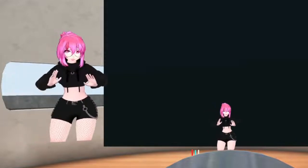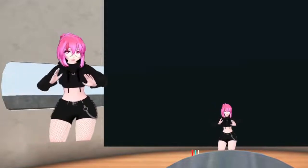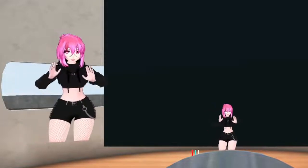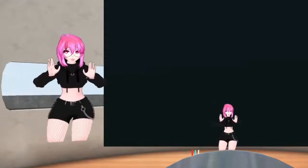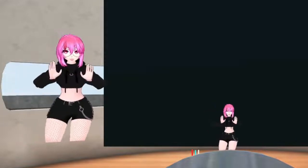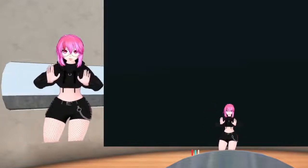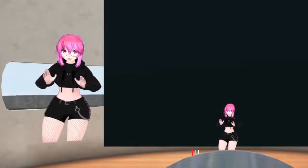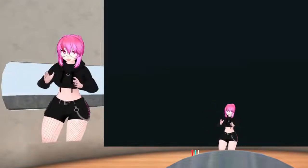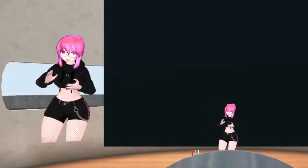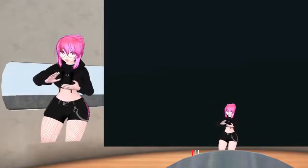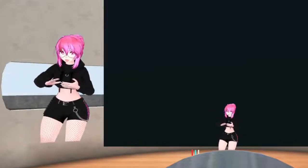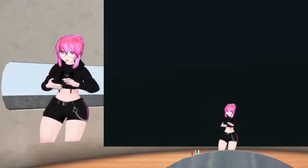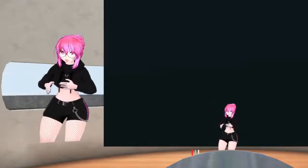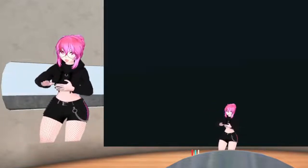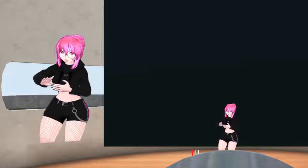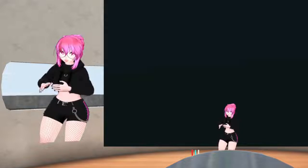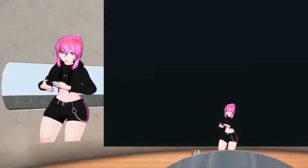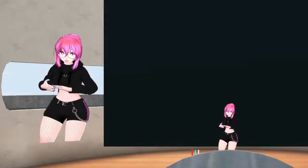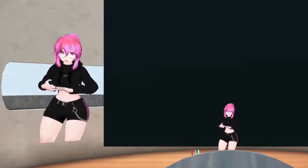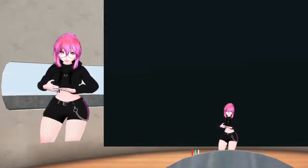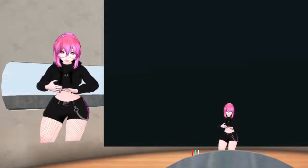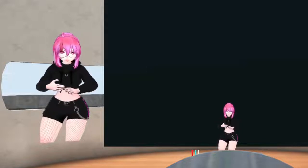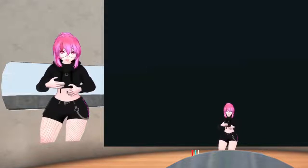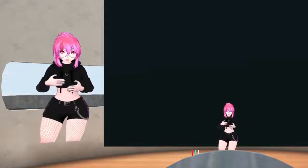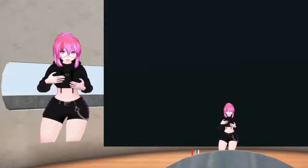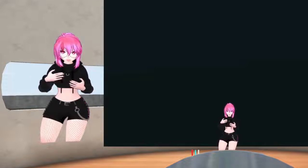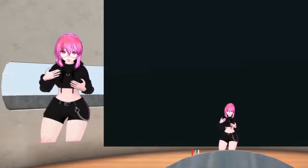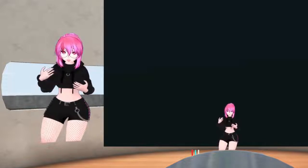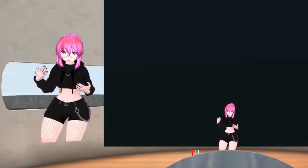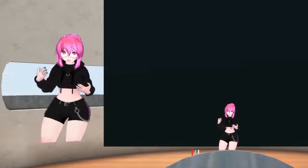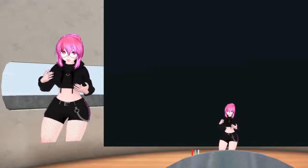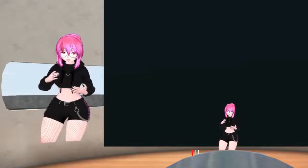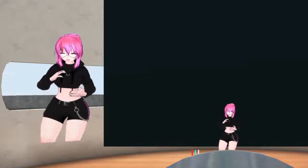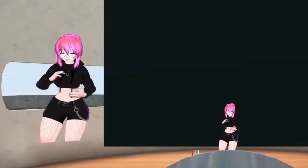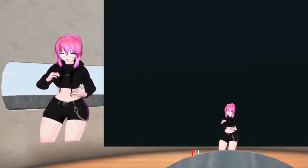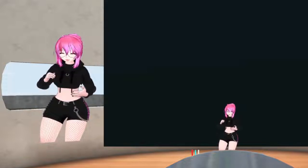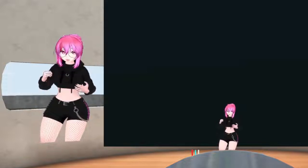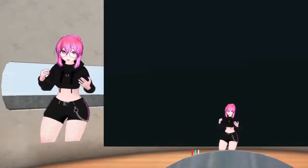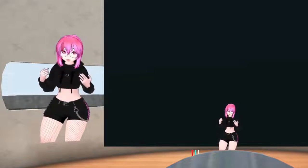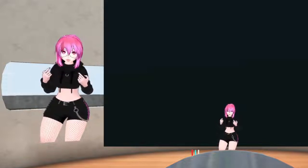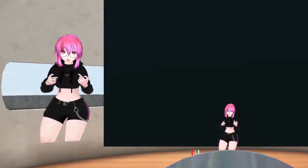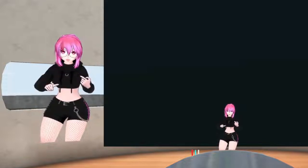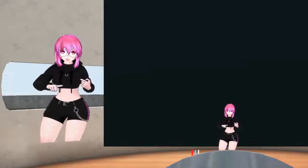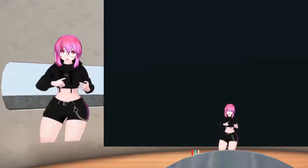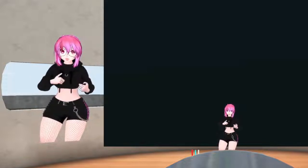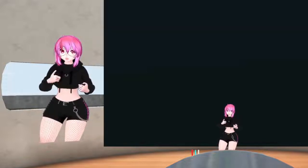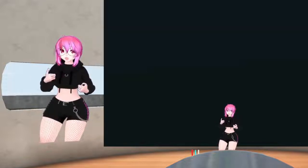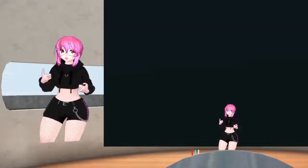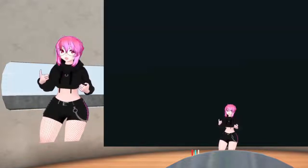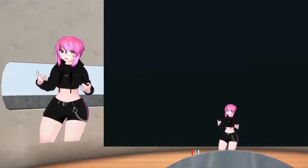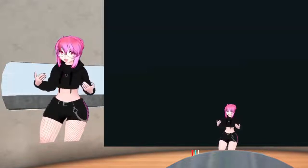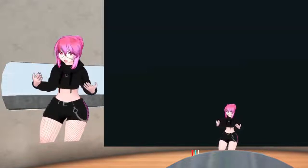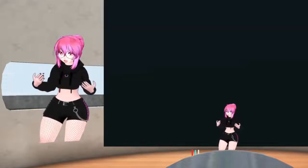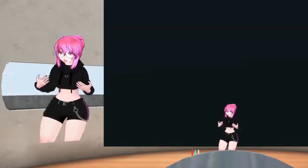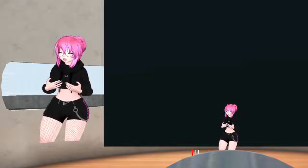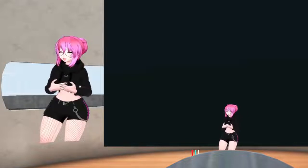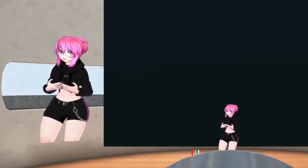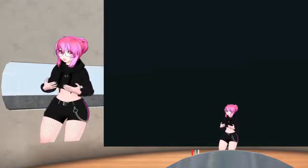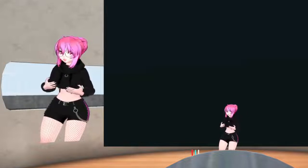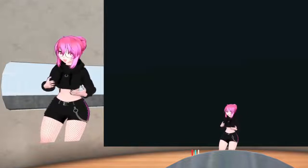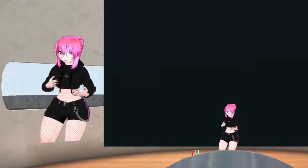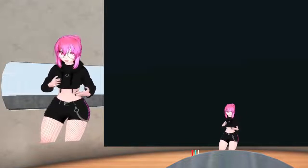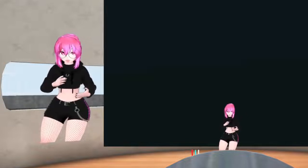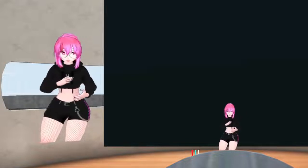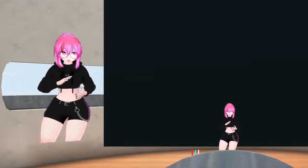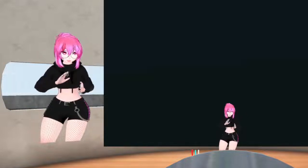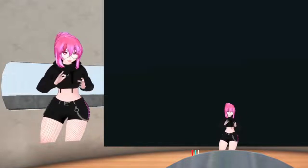because so many amazing people in our community are queer and celebrate Pride, or are allies